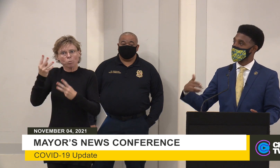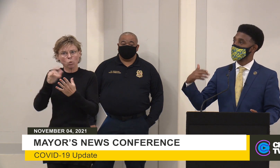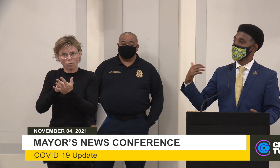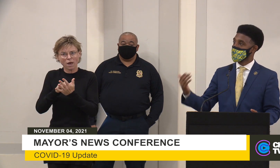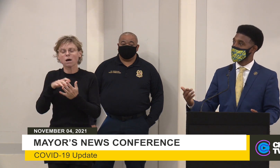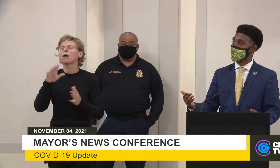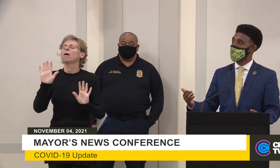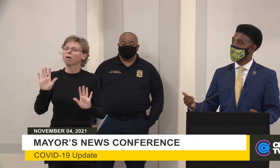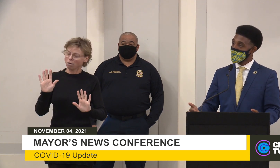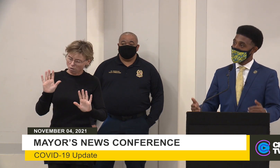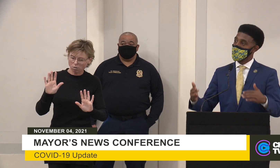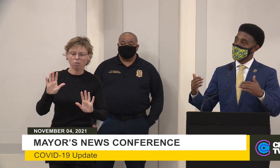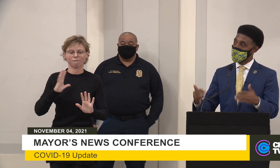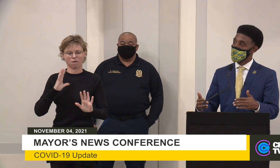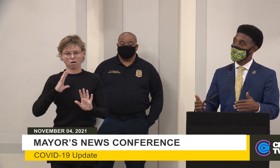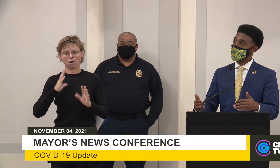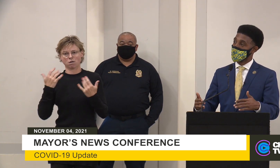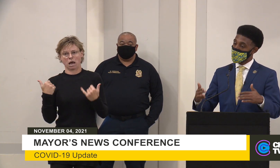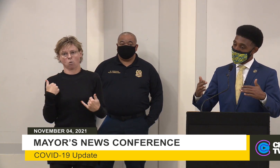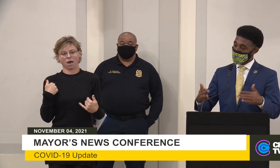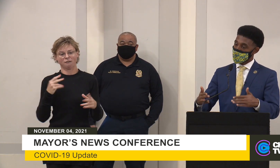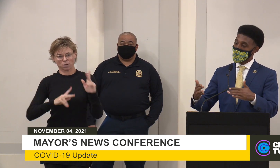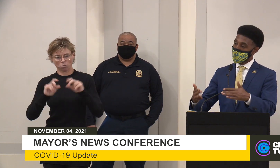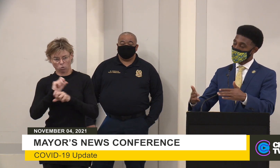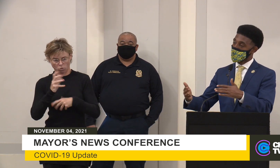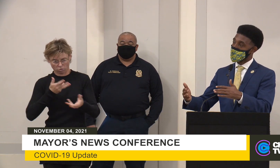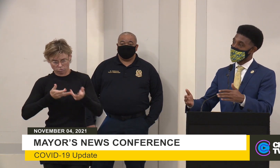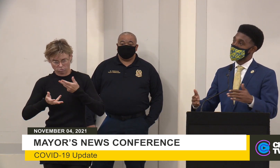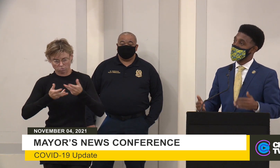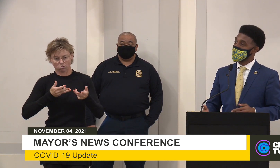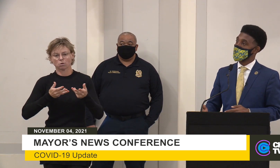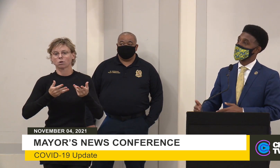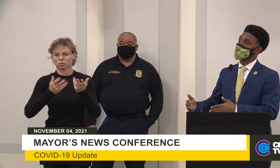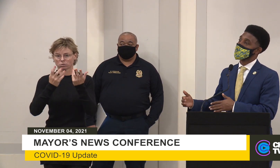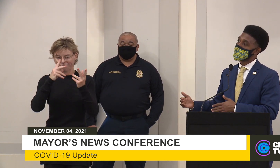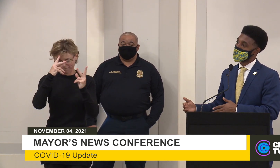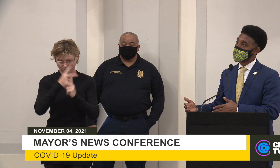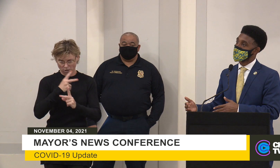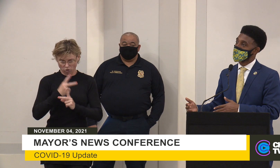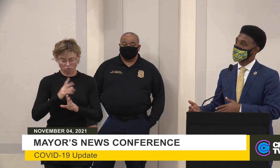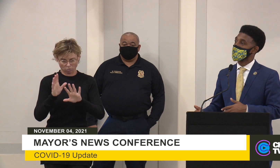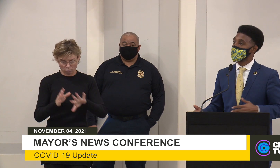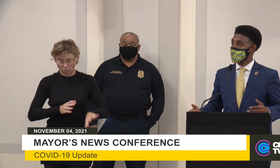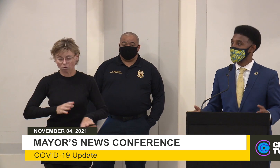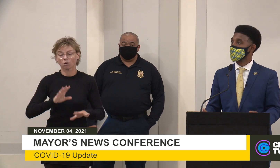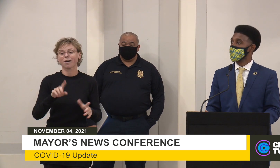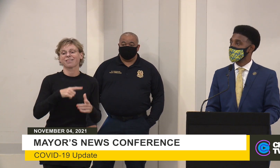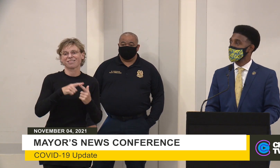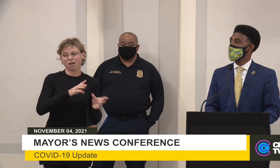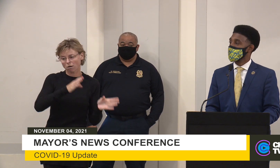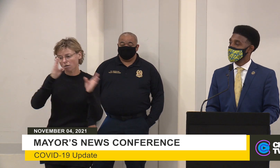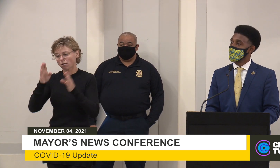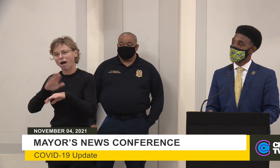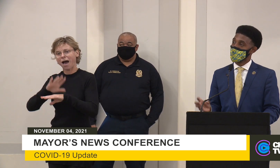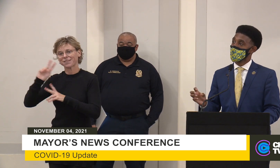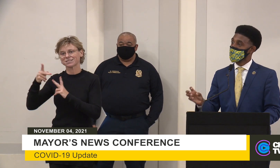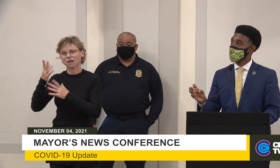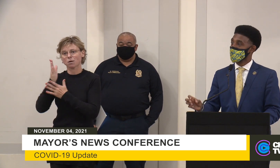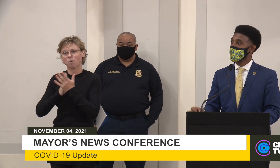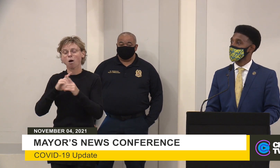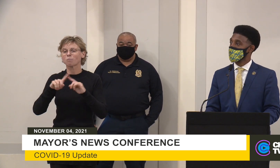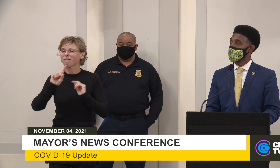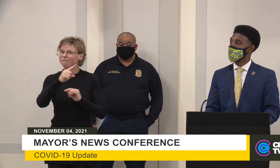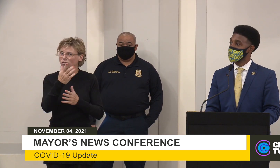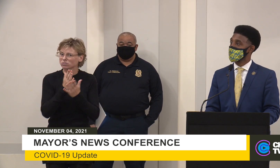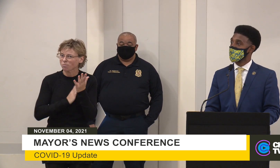we have folks working with them. Now we're gonna, as we work through that, then we'll move to the second phase. But we had to first make sure that we're working